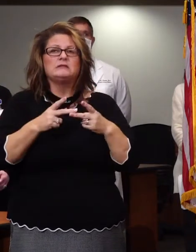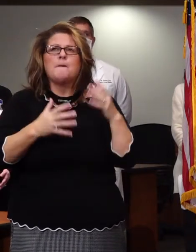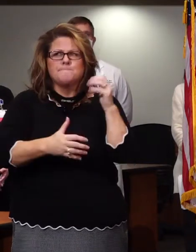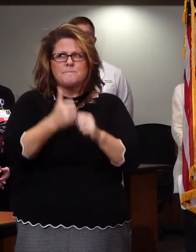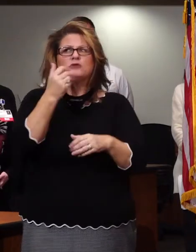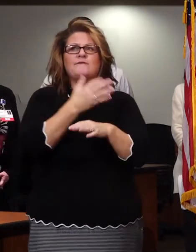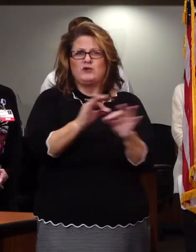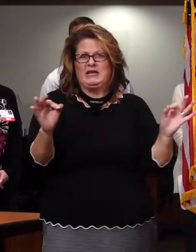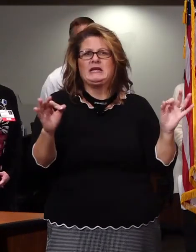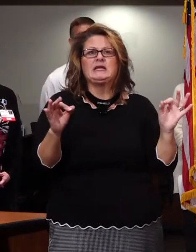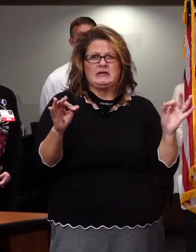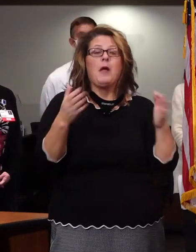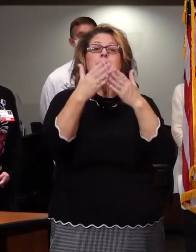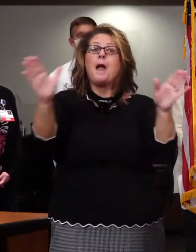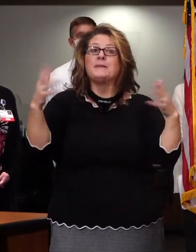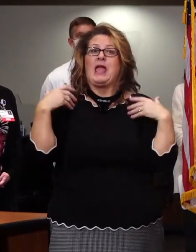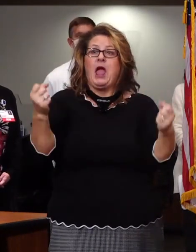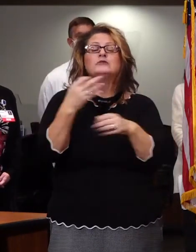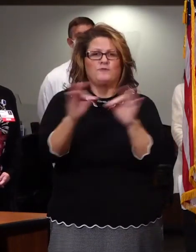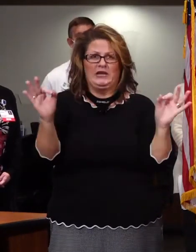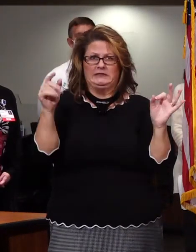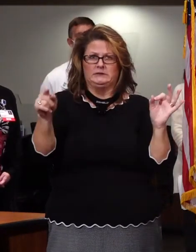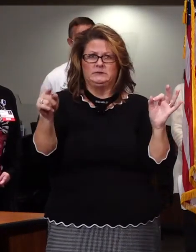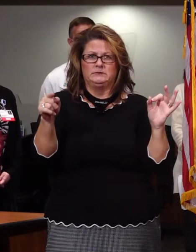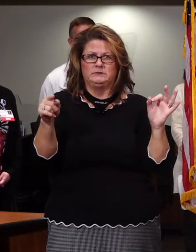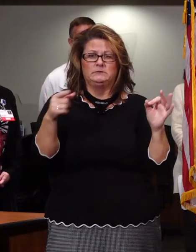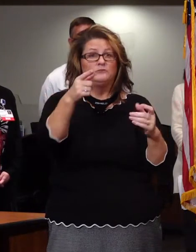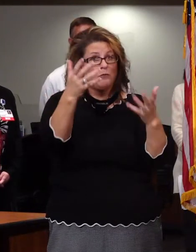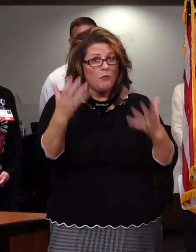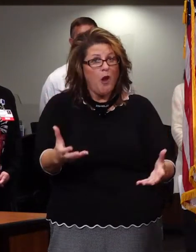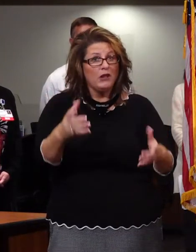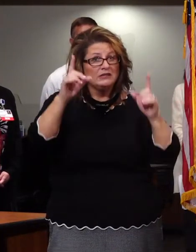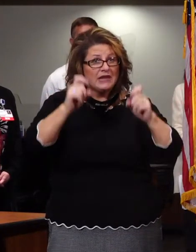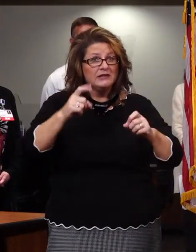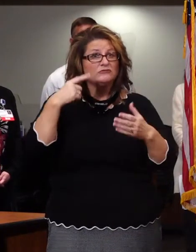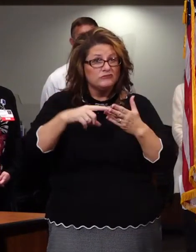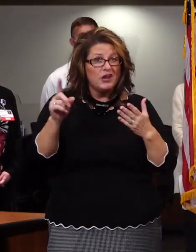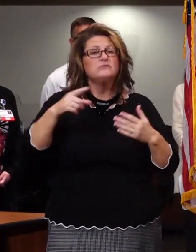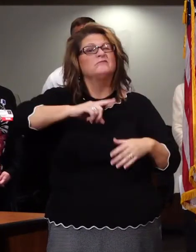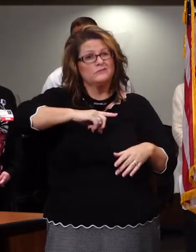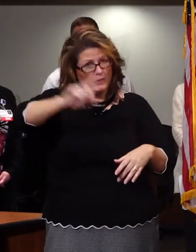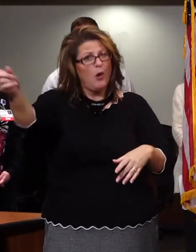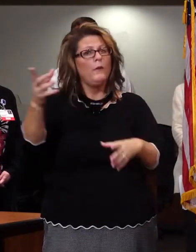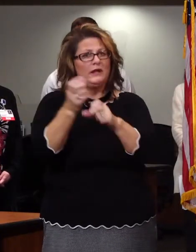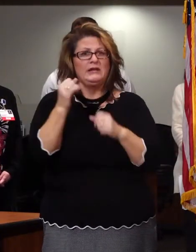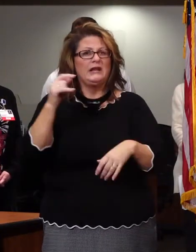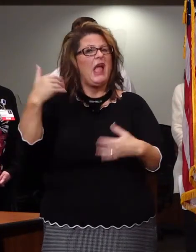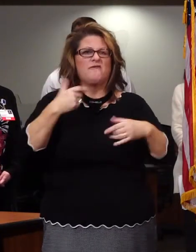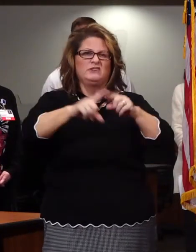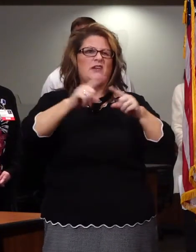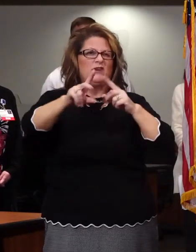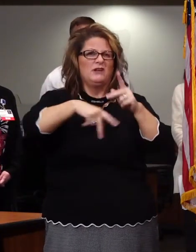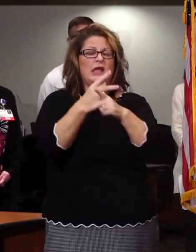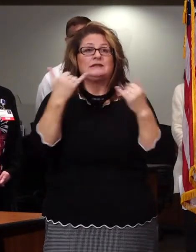the public health ones are free. So if you want a test, go get it. They have the different kinds of tests, and now we have